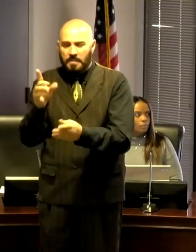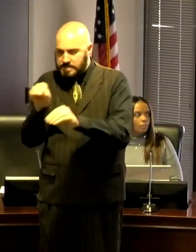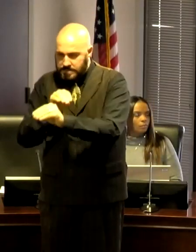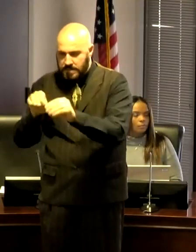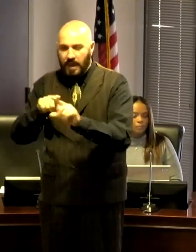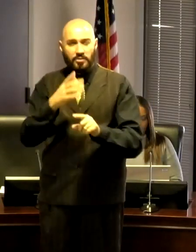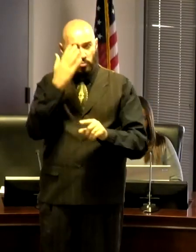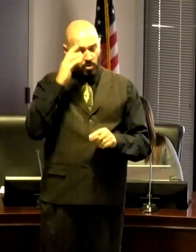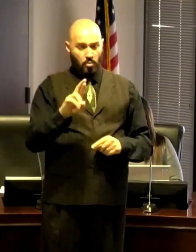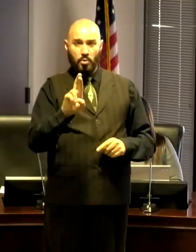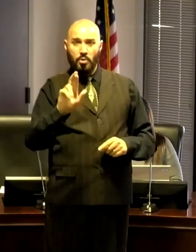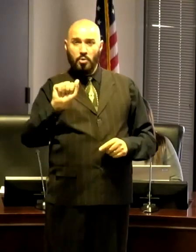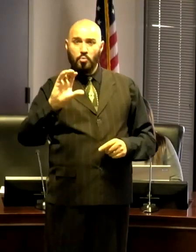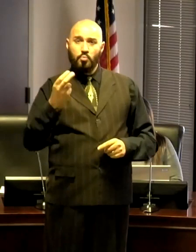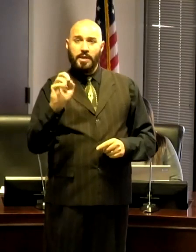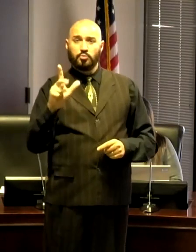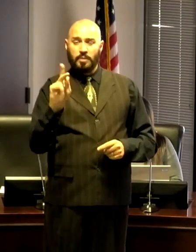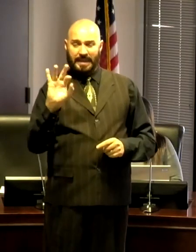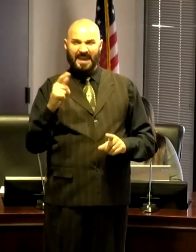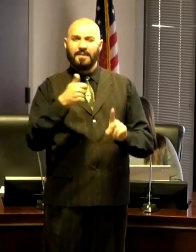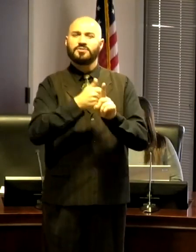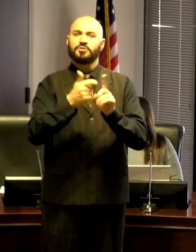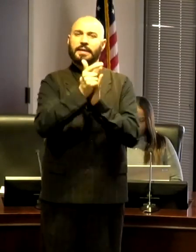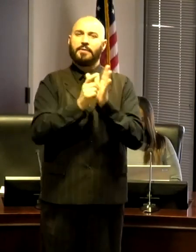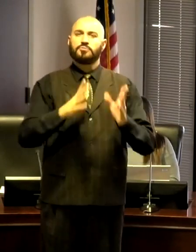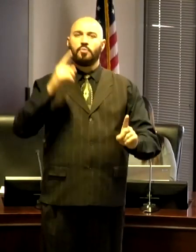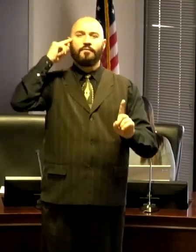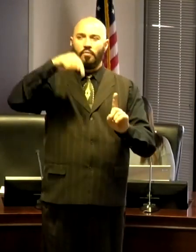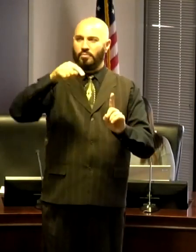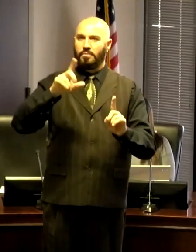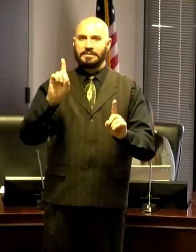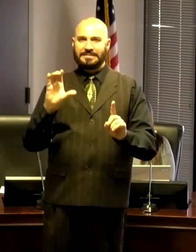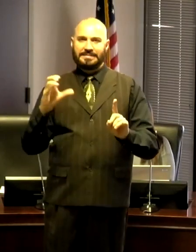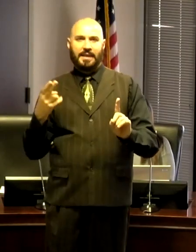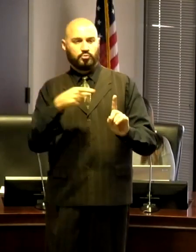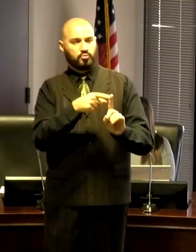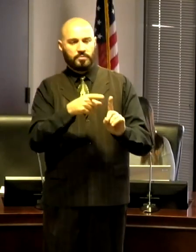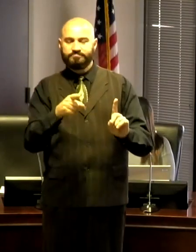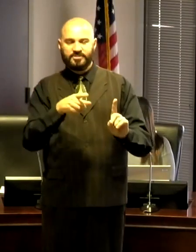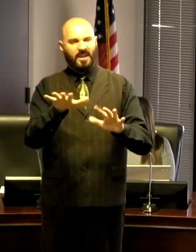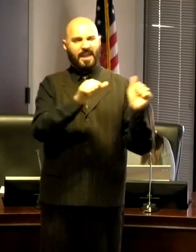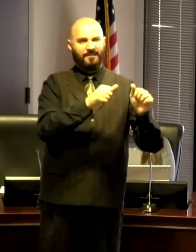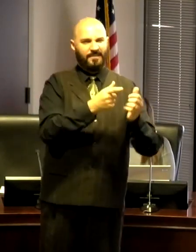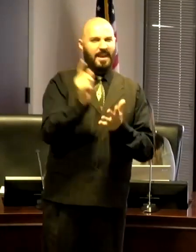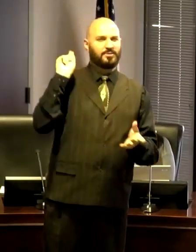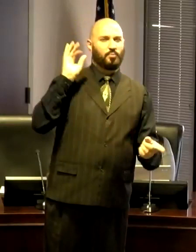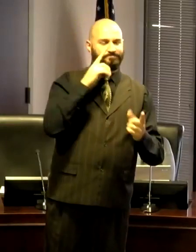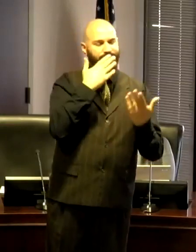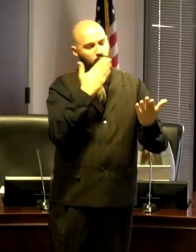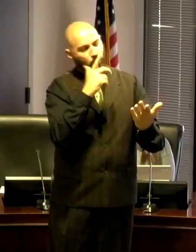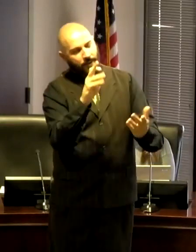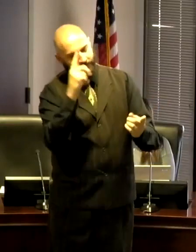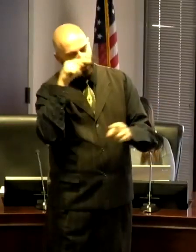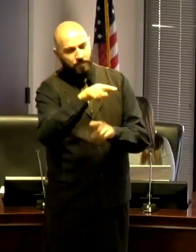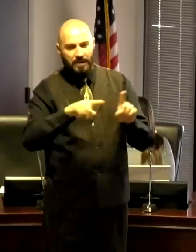general counsel, departed the agency last week. We wish her nothing but the best, but she took a really amazing opportunity to work as the chief